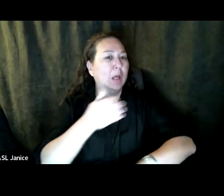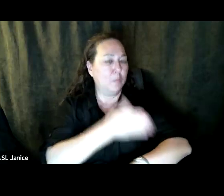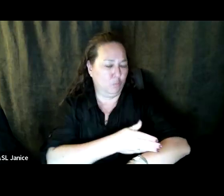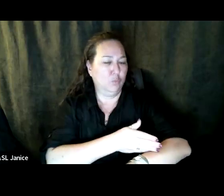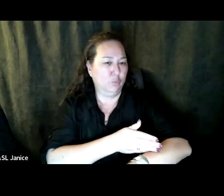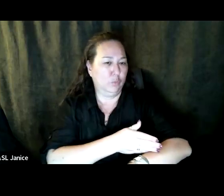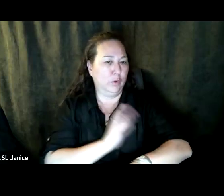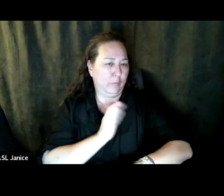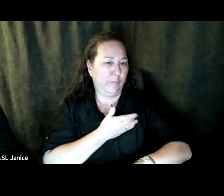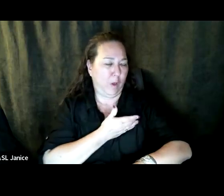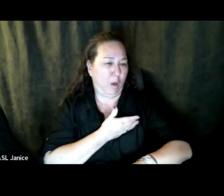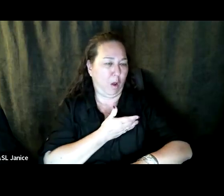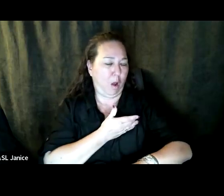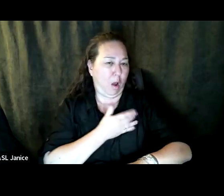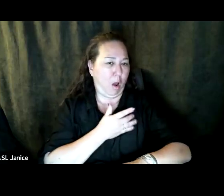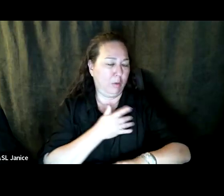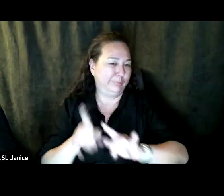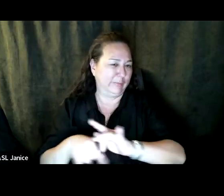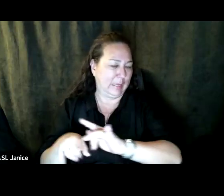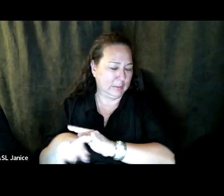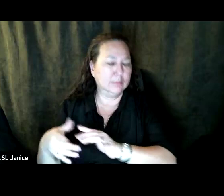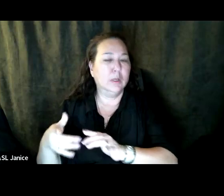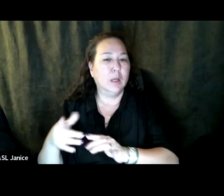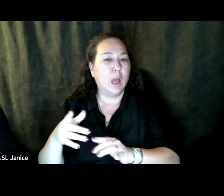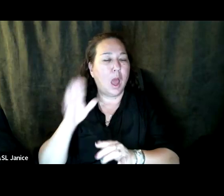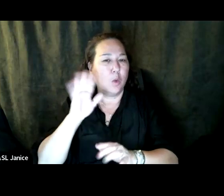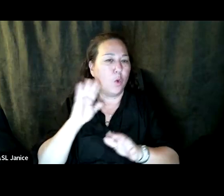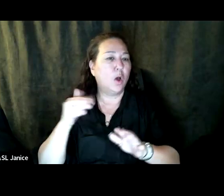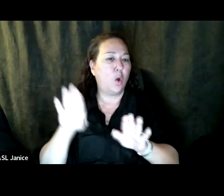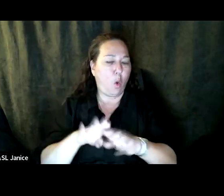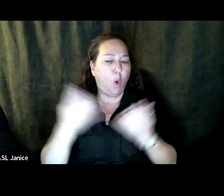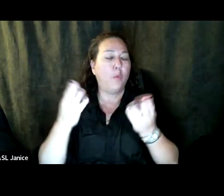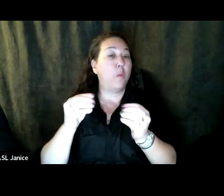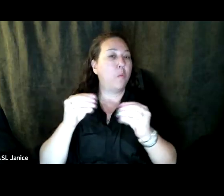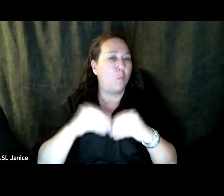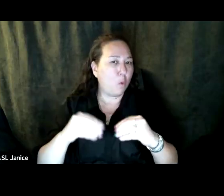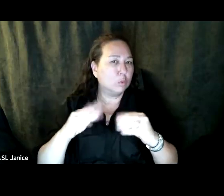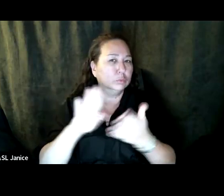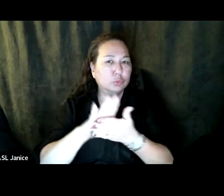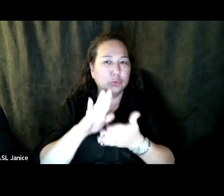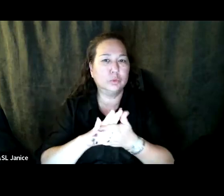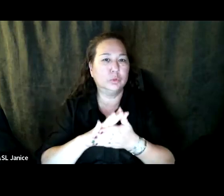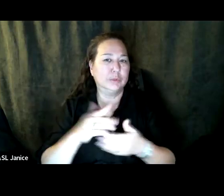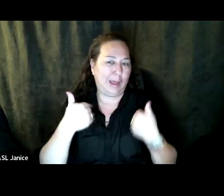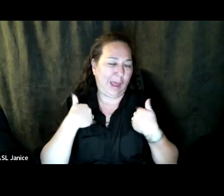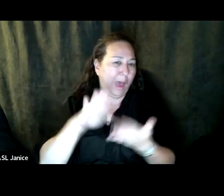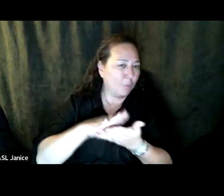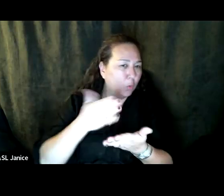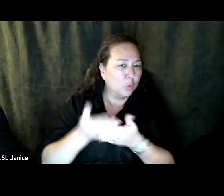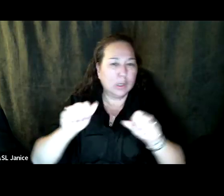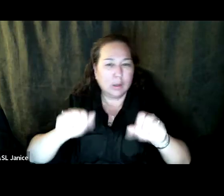nutrition department to make sure we can continue to open more and more schools for cooking availability within each one of